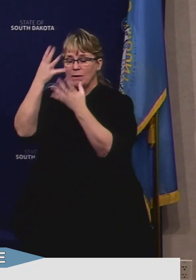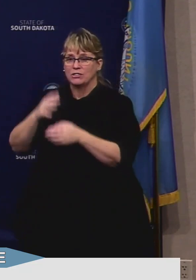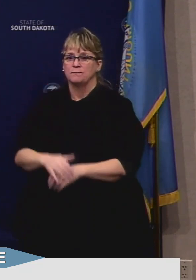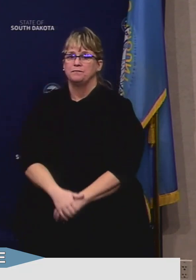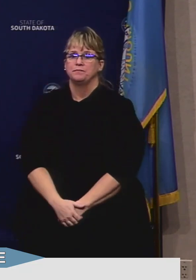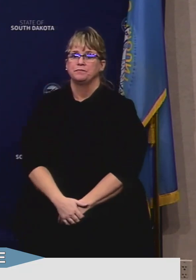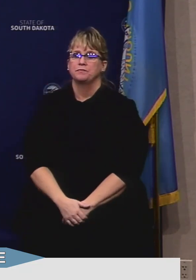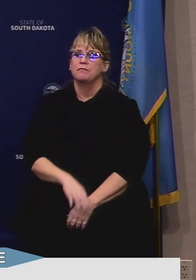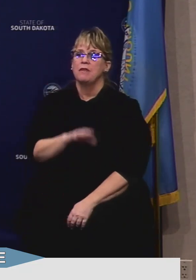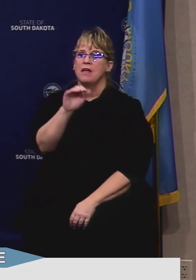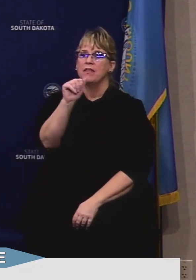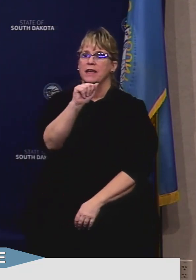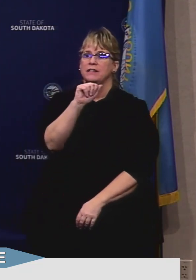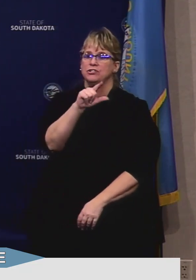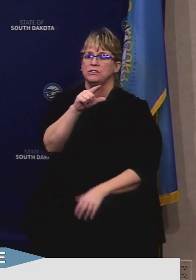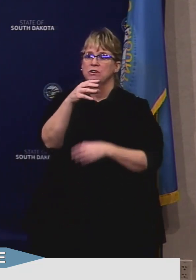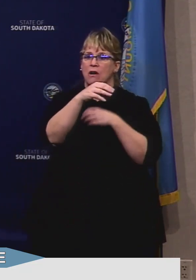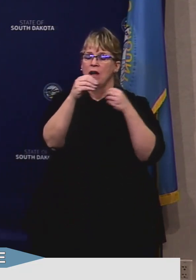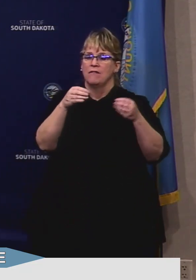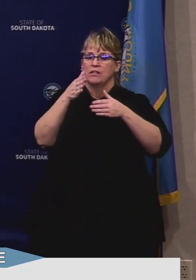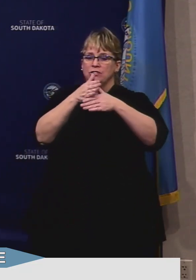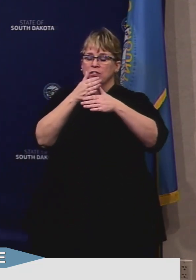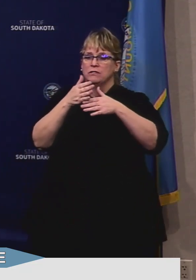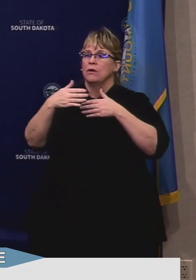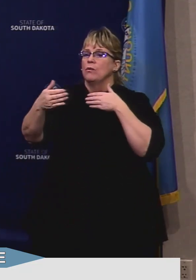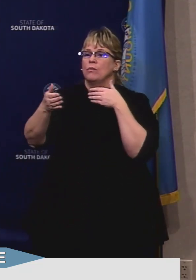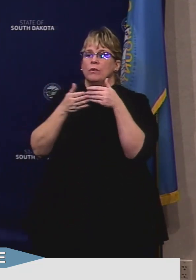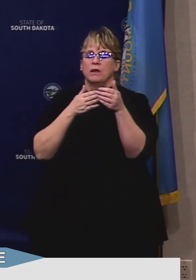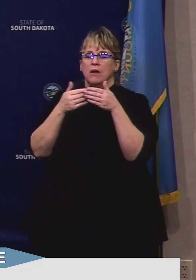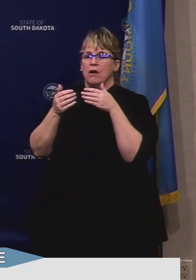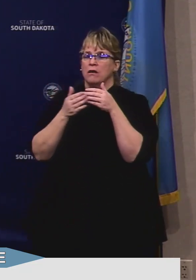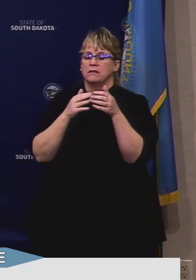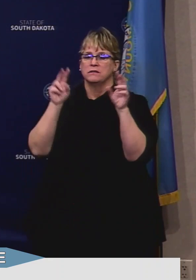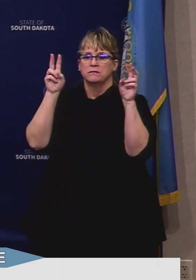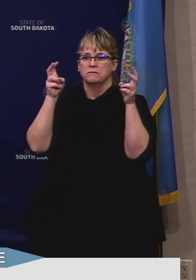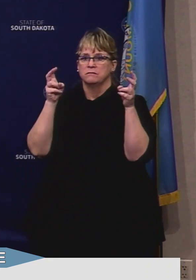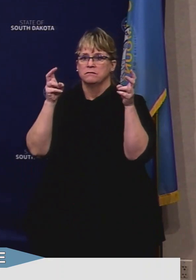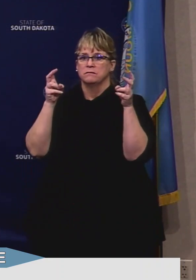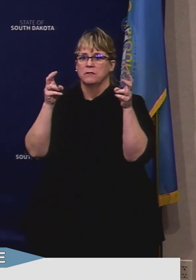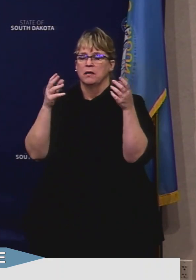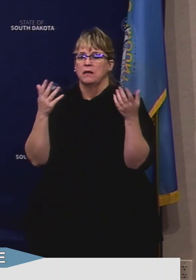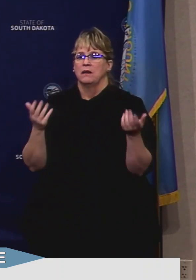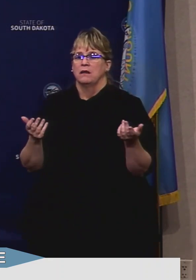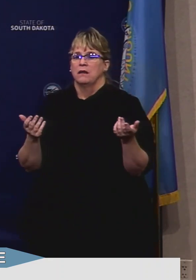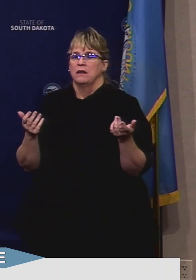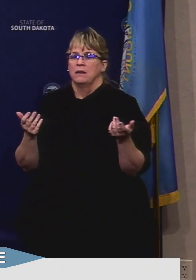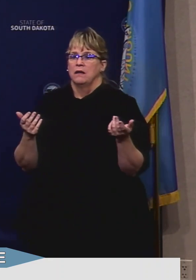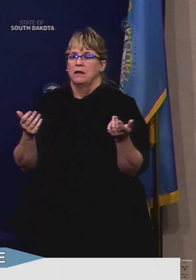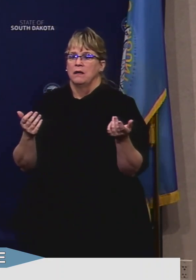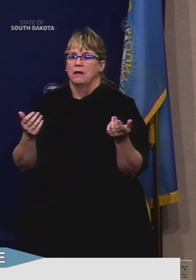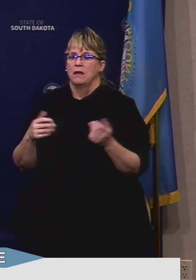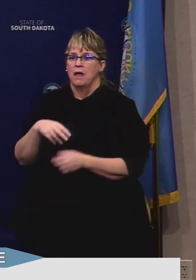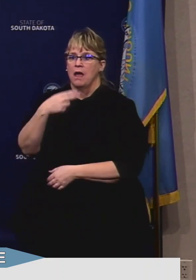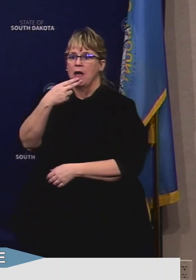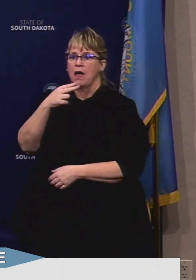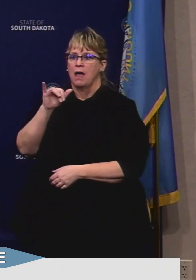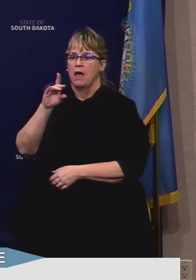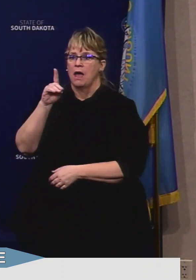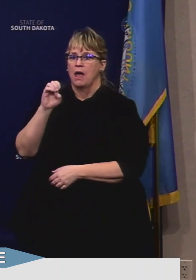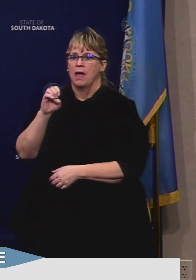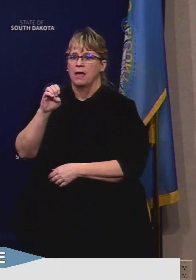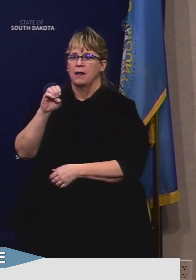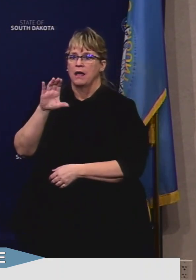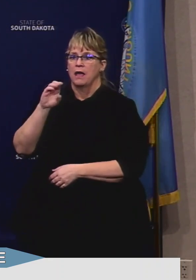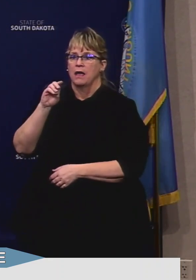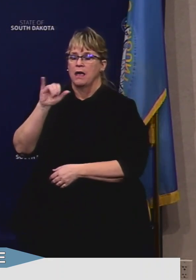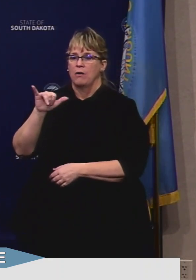General's office released a statement today that said, regardless of whether Hyde County brings charges against